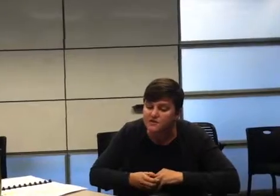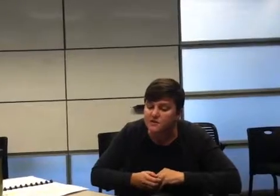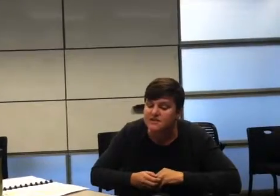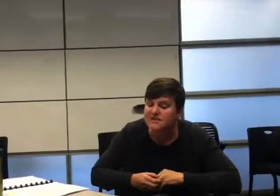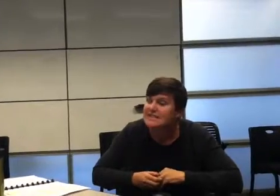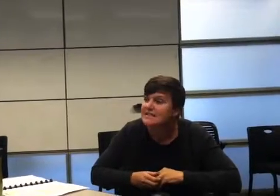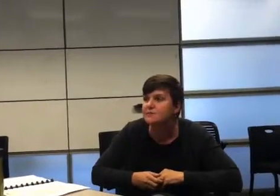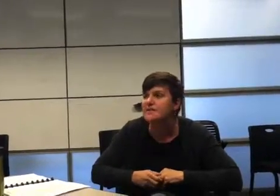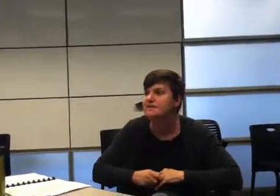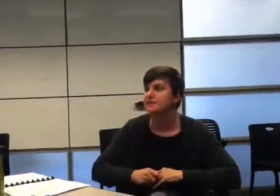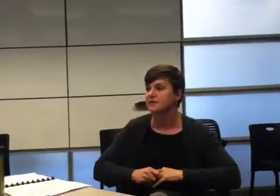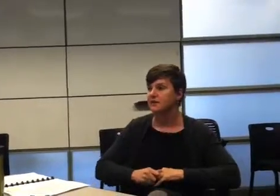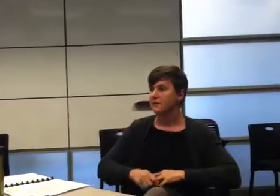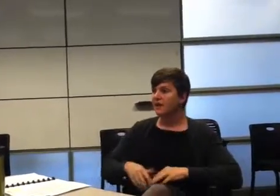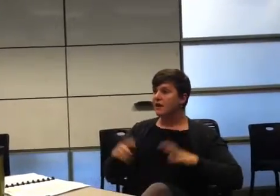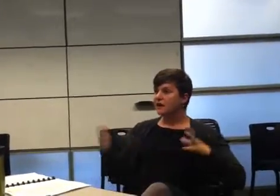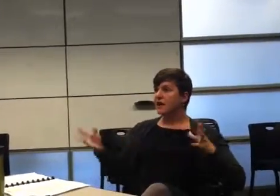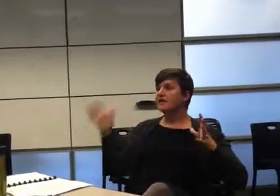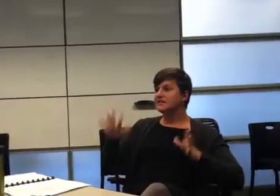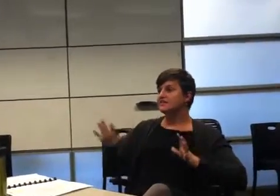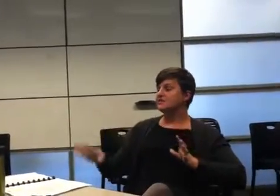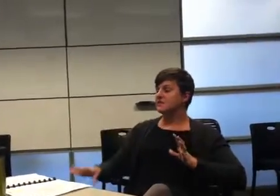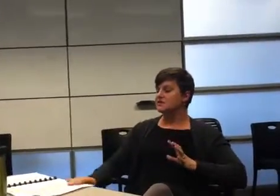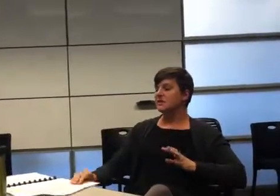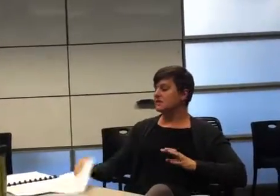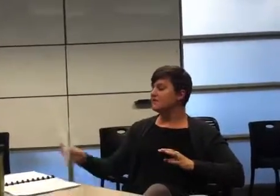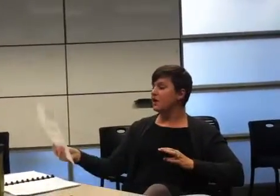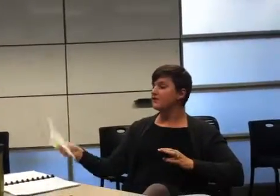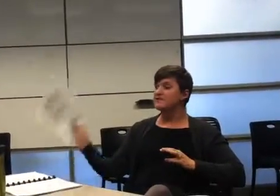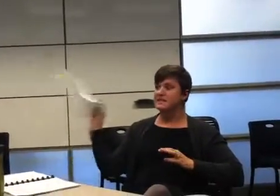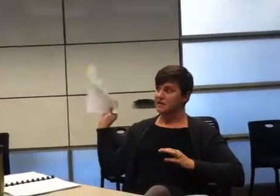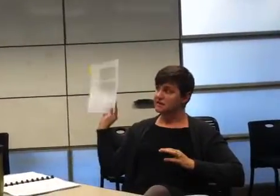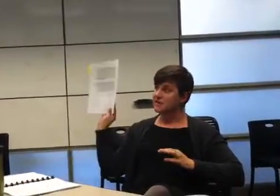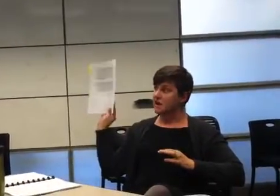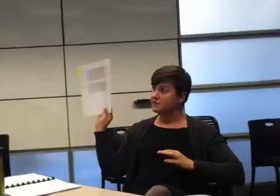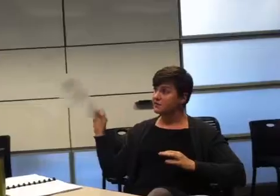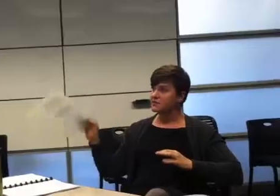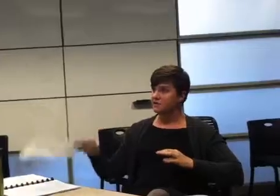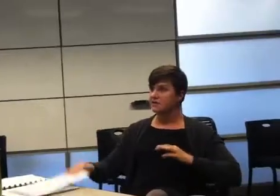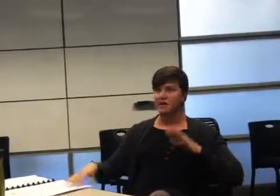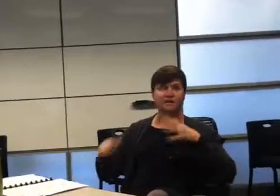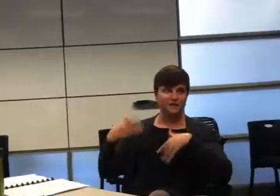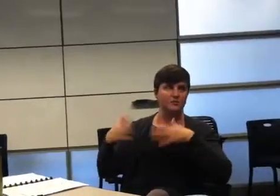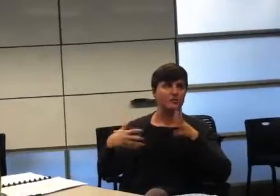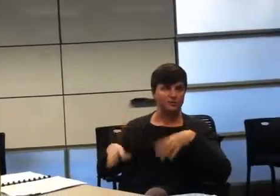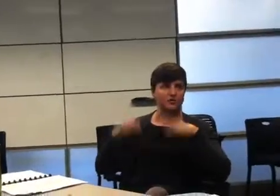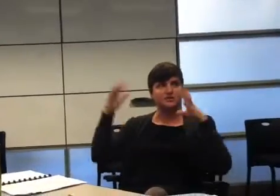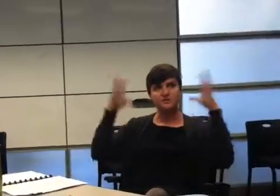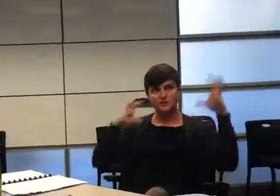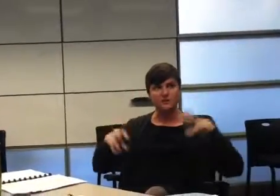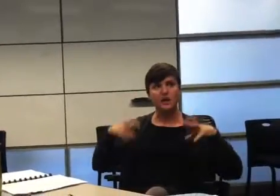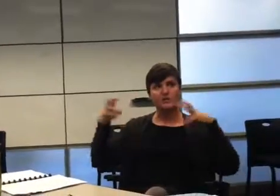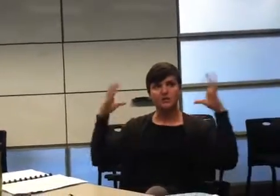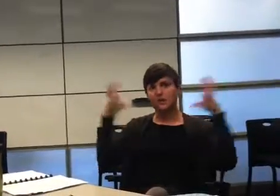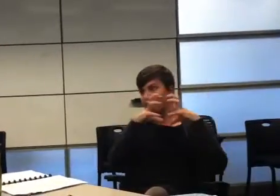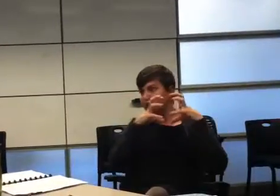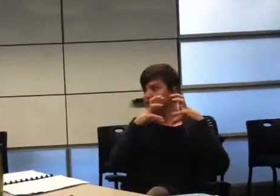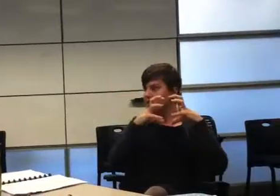that you can see them easily. And I like to do things that involve seeing stuff so that they can think about proportions or how many or how close are